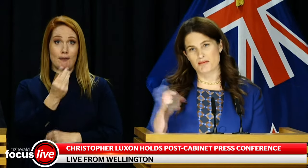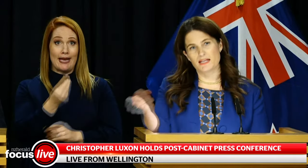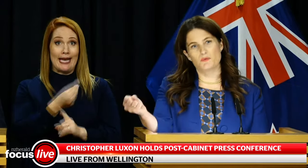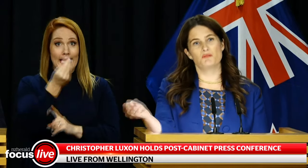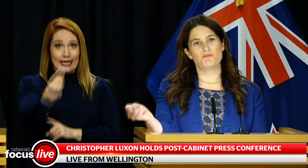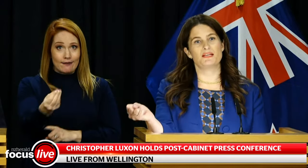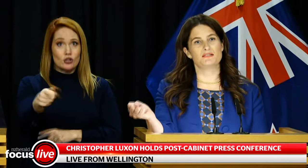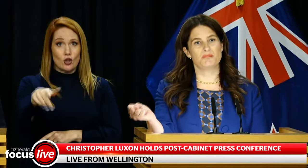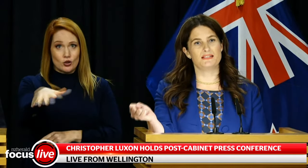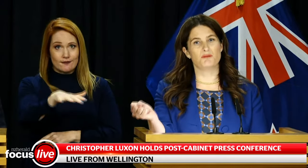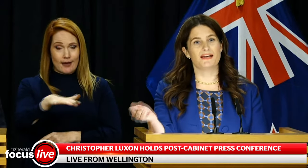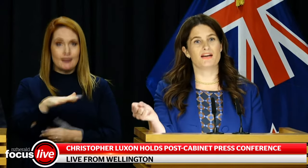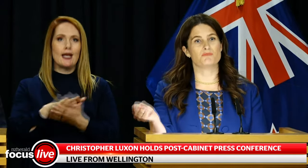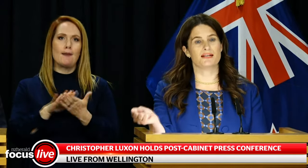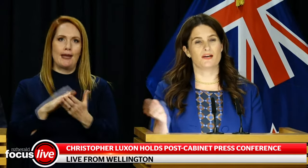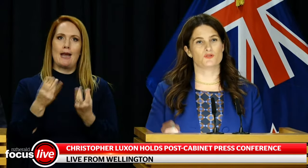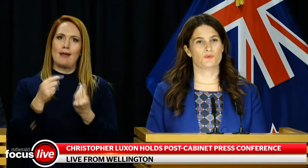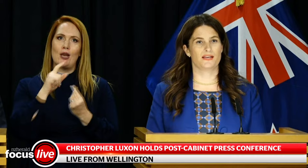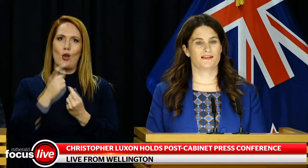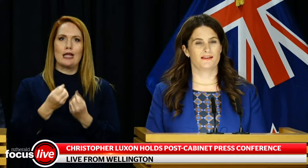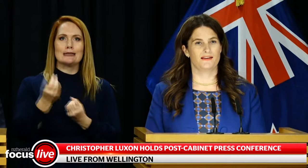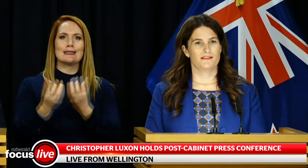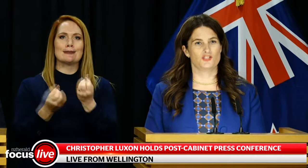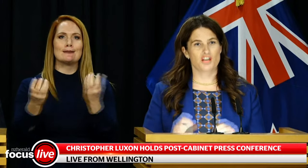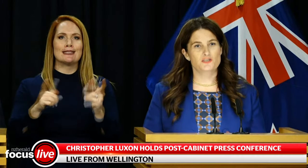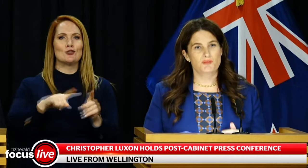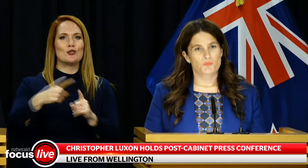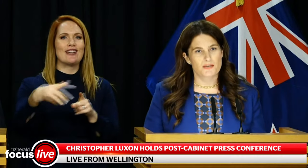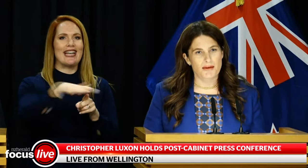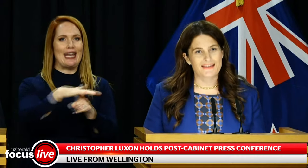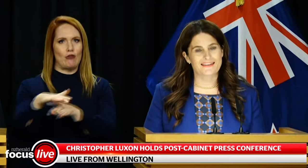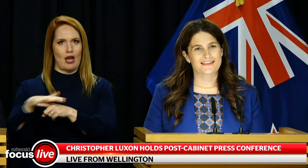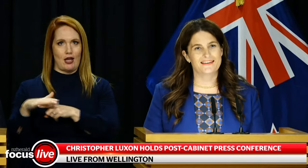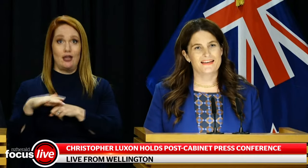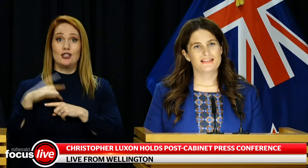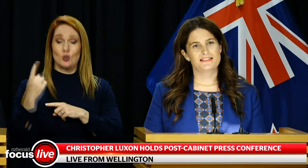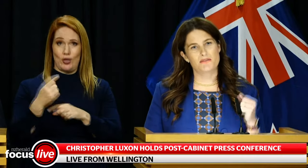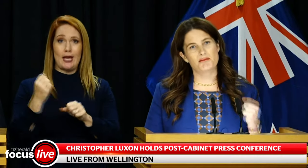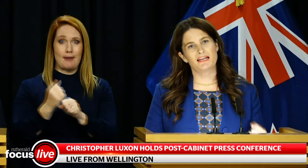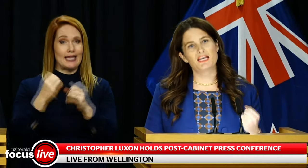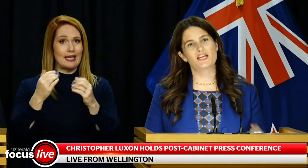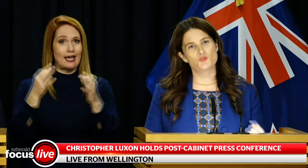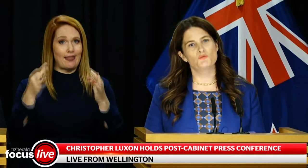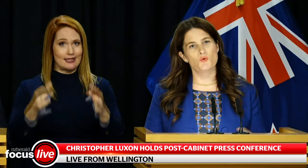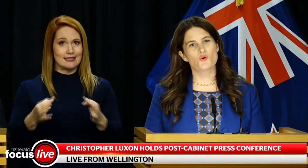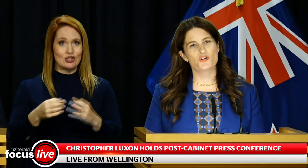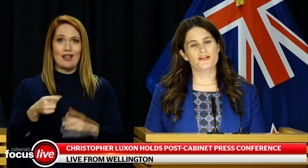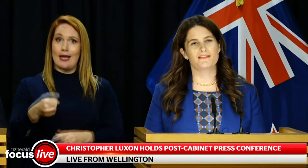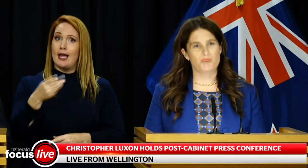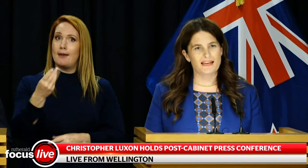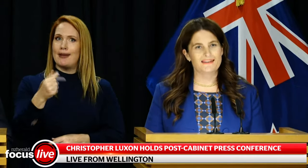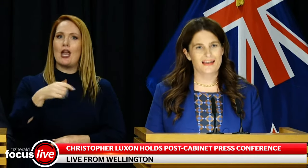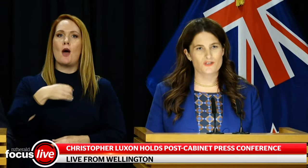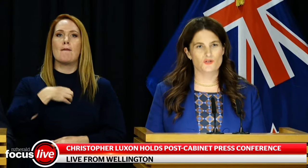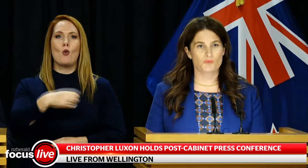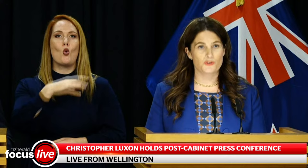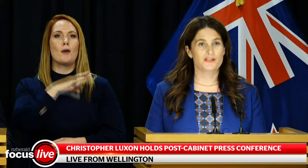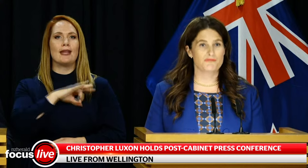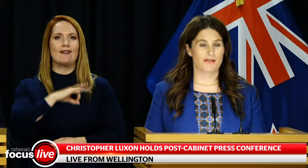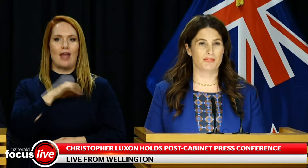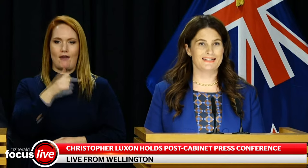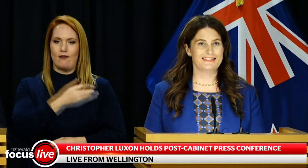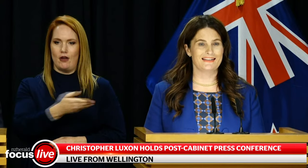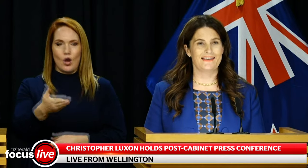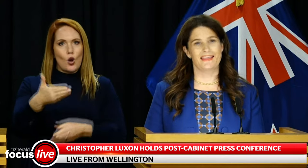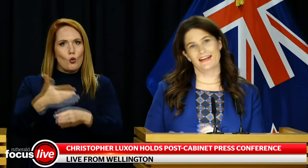that money would be being spent by government elsewhere. The judgment we're making is that money can do more good in the bank accounts of